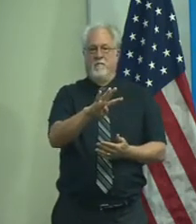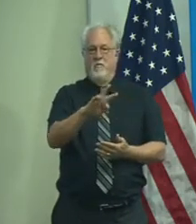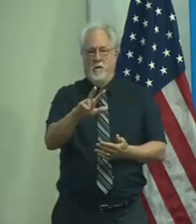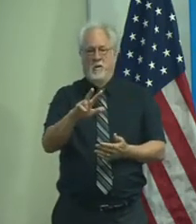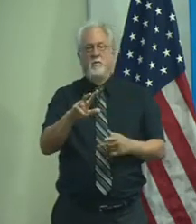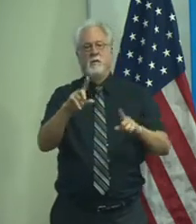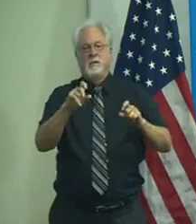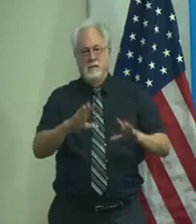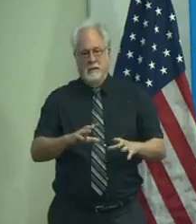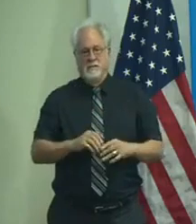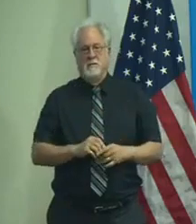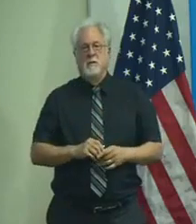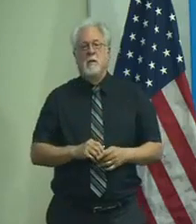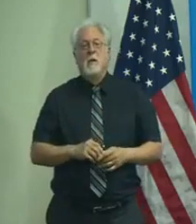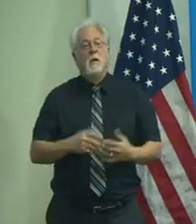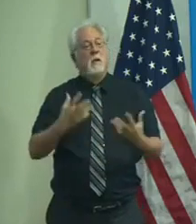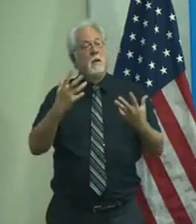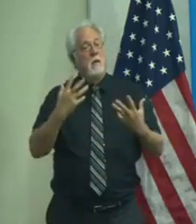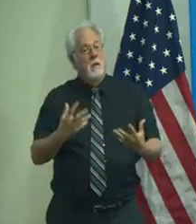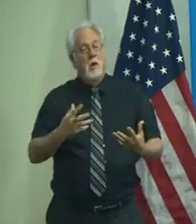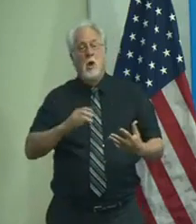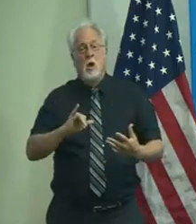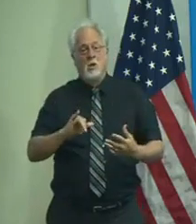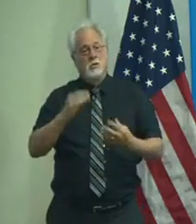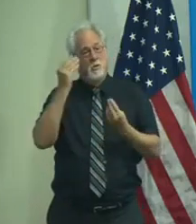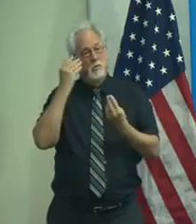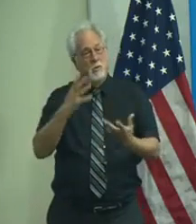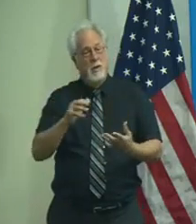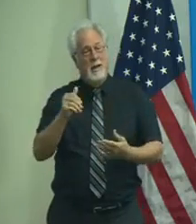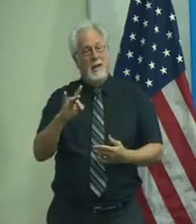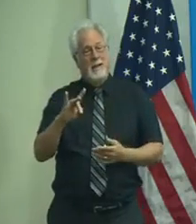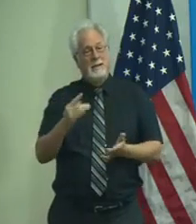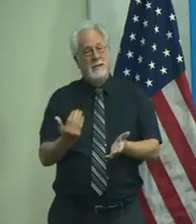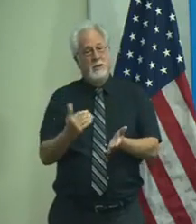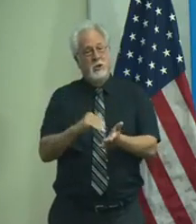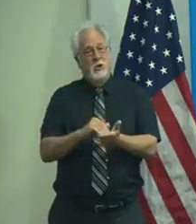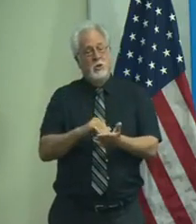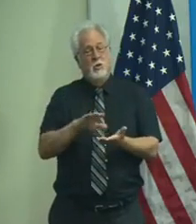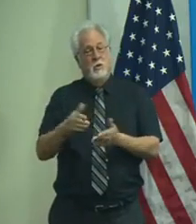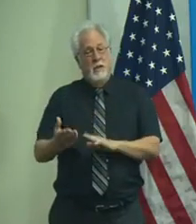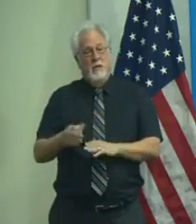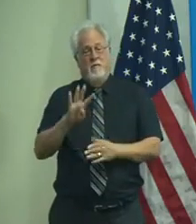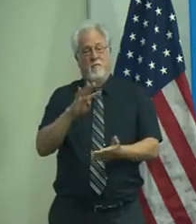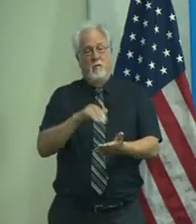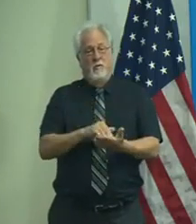8,643 tests. Unfortunately, we're also reporting 18 new deaths for a total of